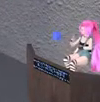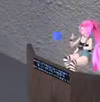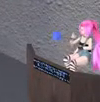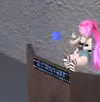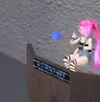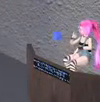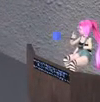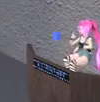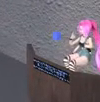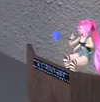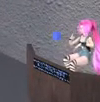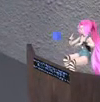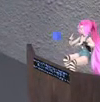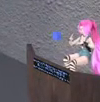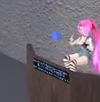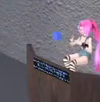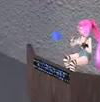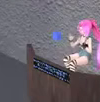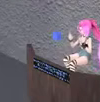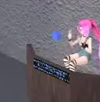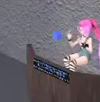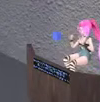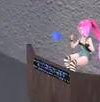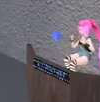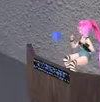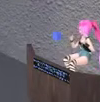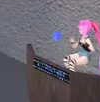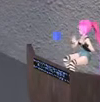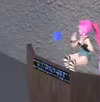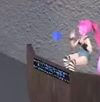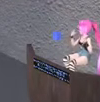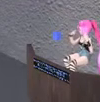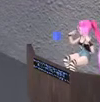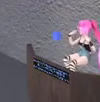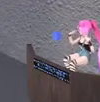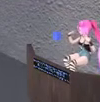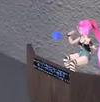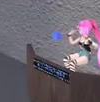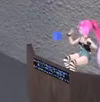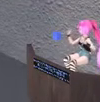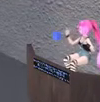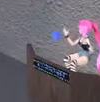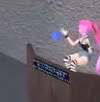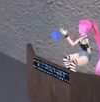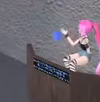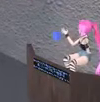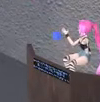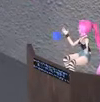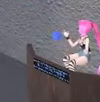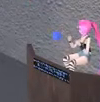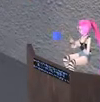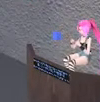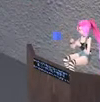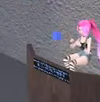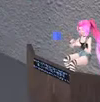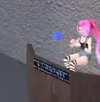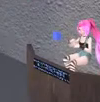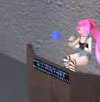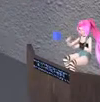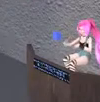microphones off the whole time, just because it's very distracting if we can hear little noises. With that said, the next